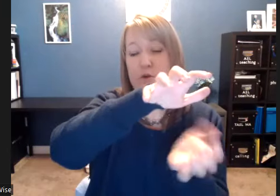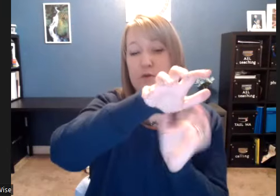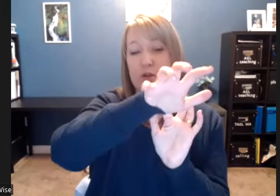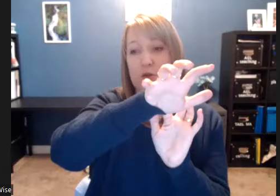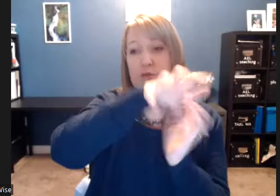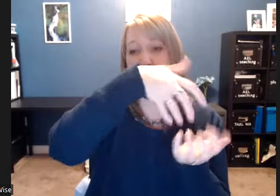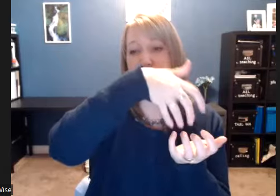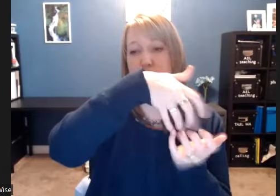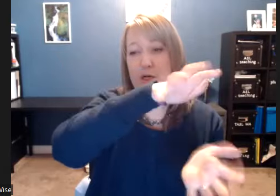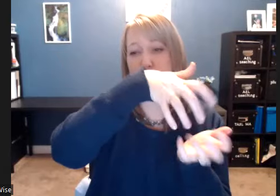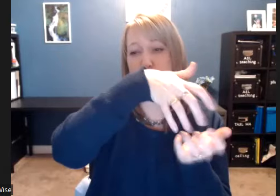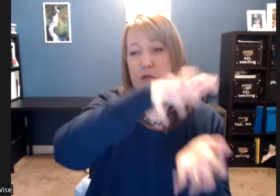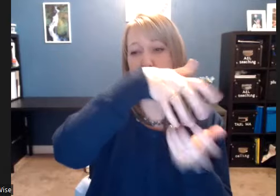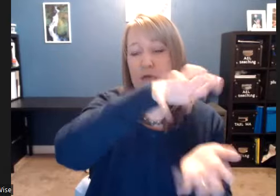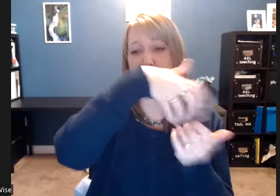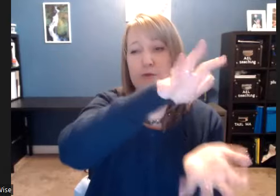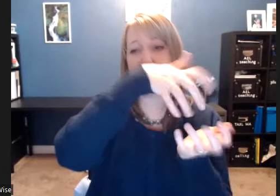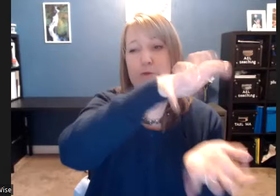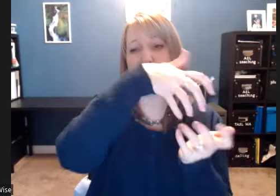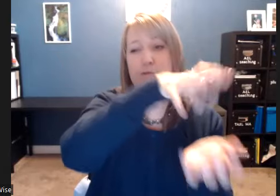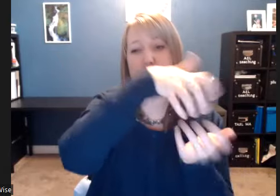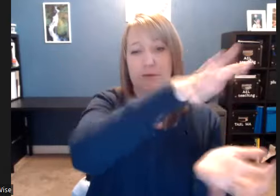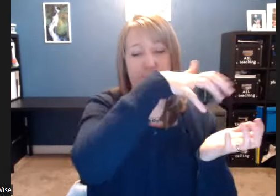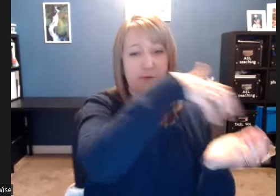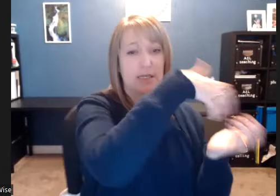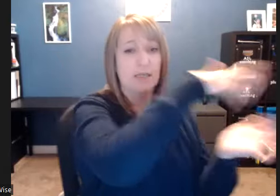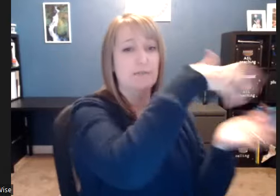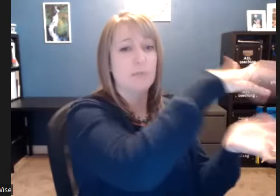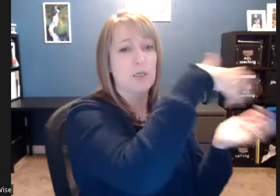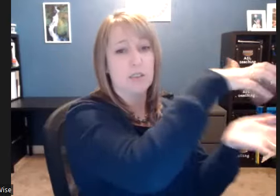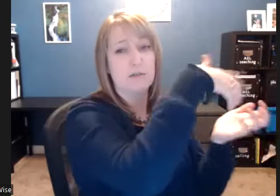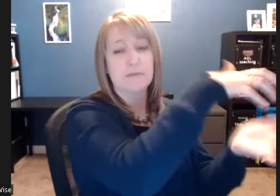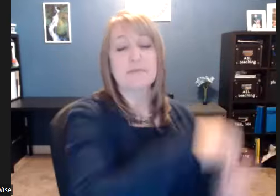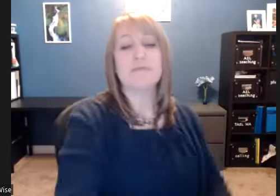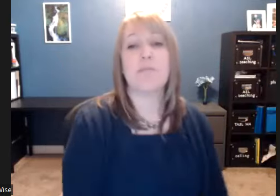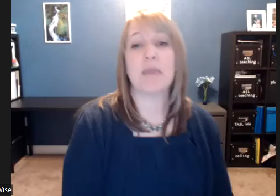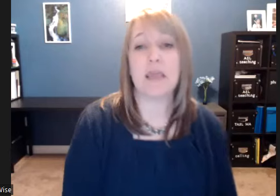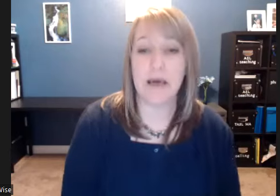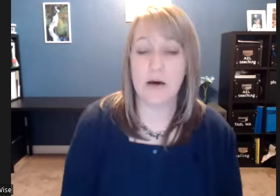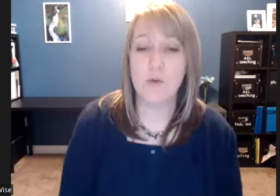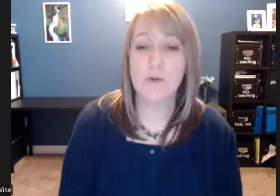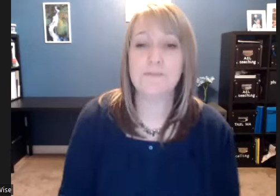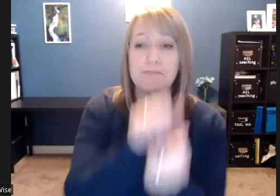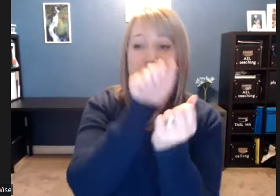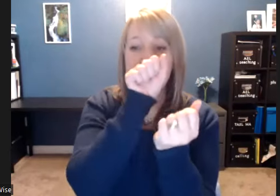move your wrist. Bark, bark, bark. Ruff, ruff, ruff, ruff. Okay, bark. Meow.